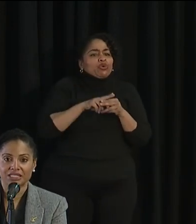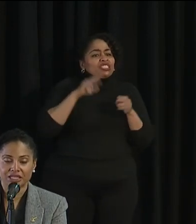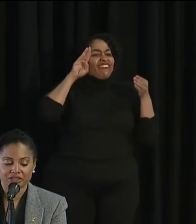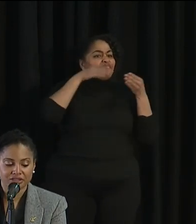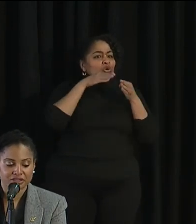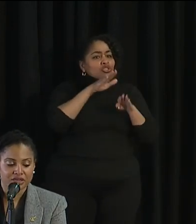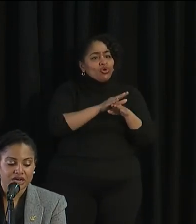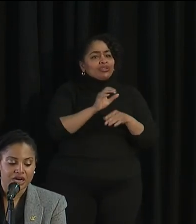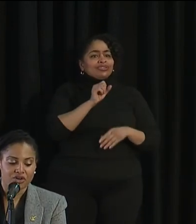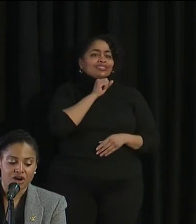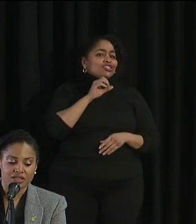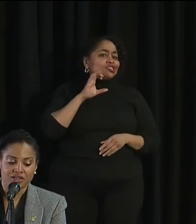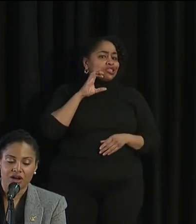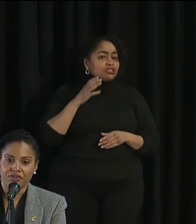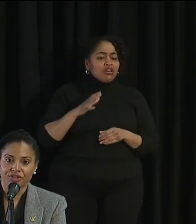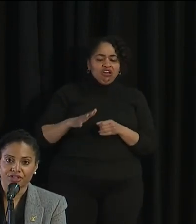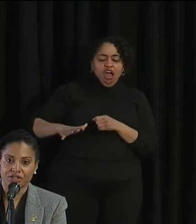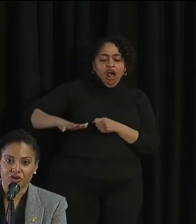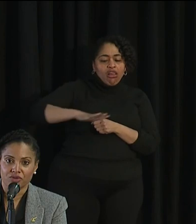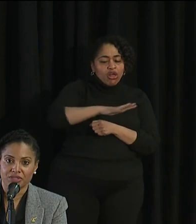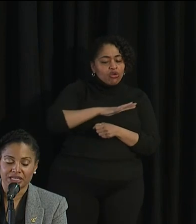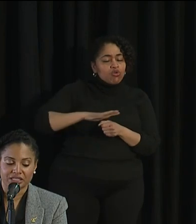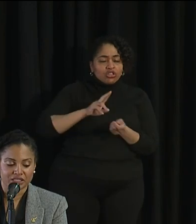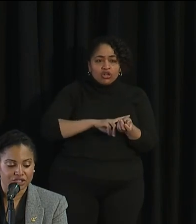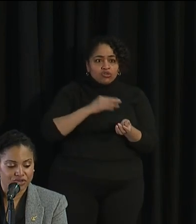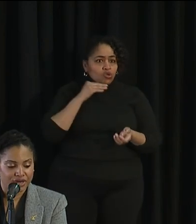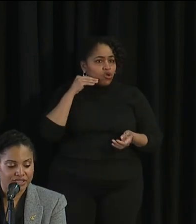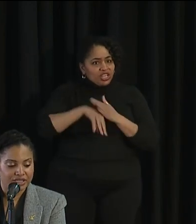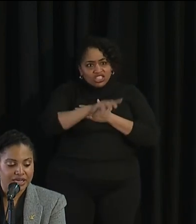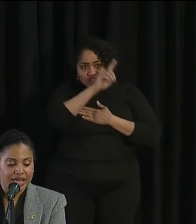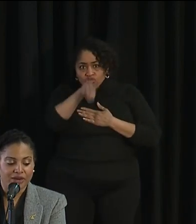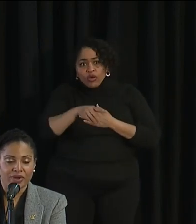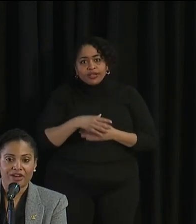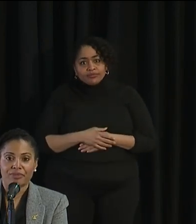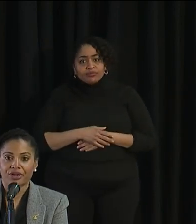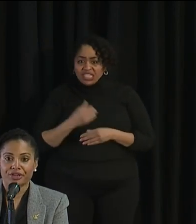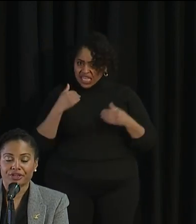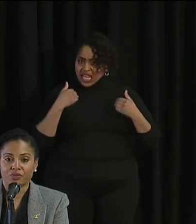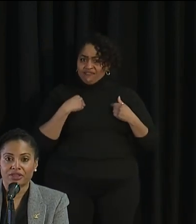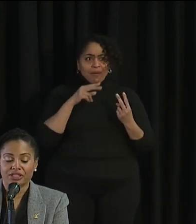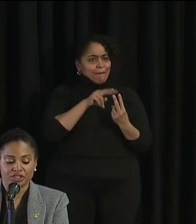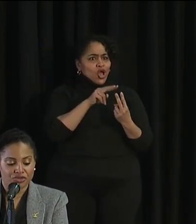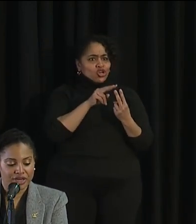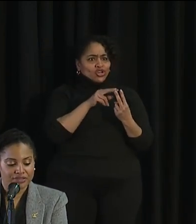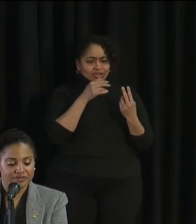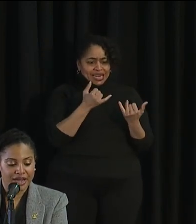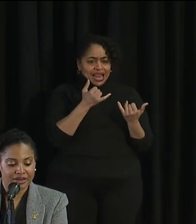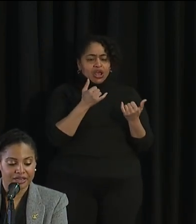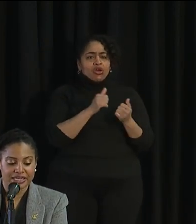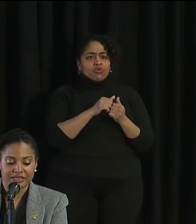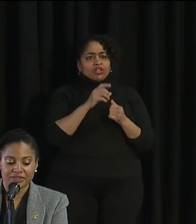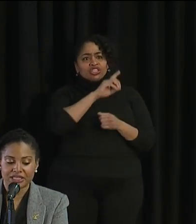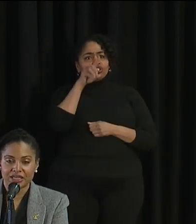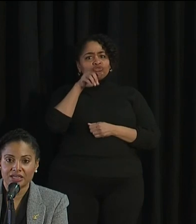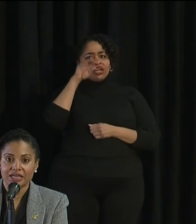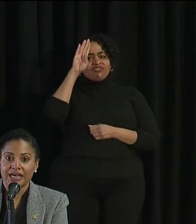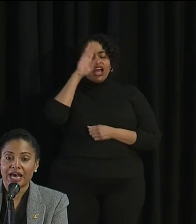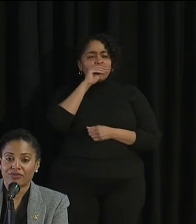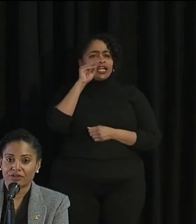on seniors across all the nursing homes in Detroit. And we have partnered with the Detroit Fire and